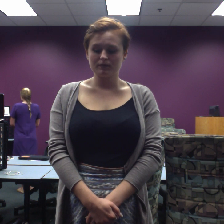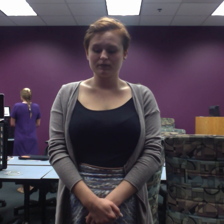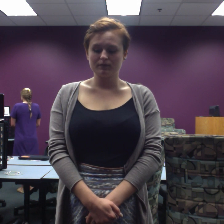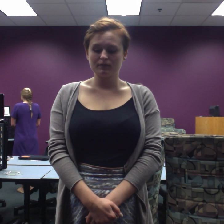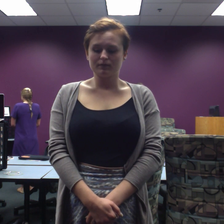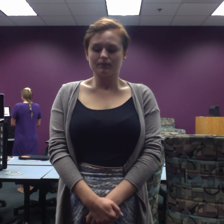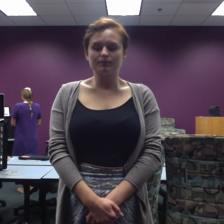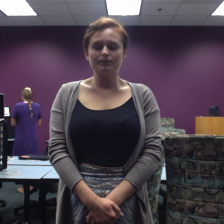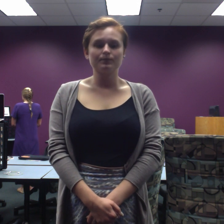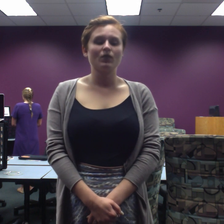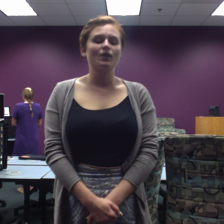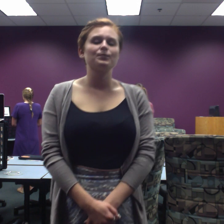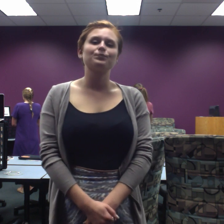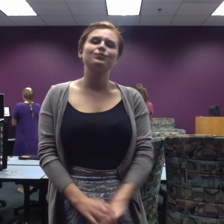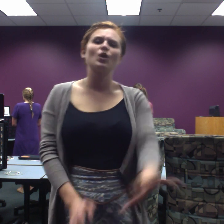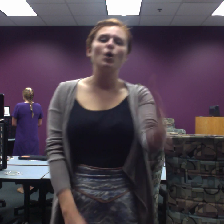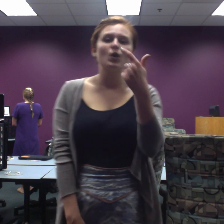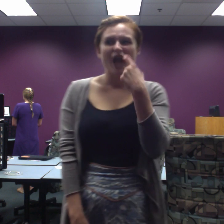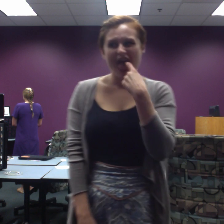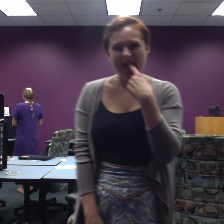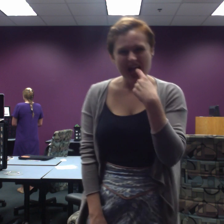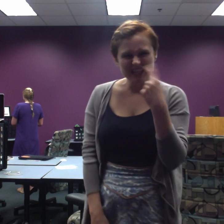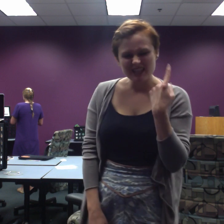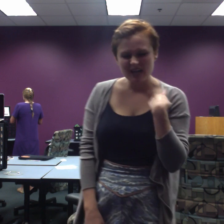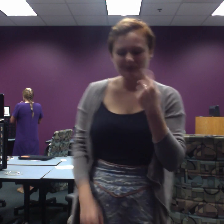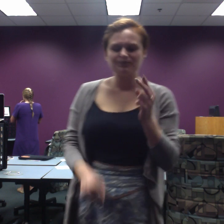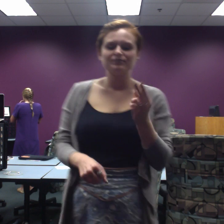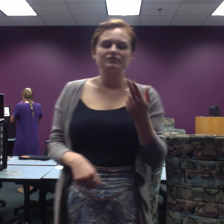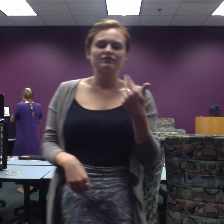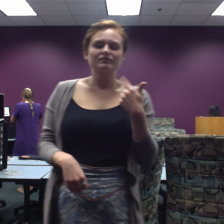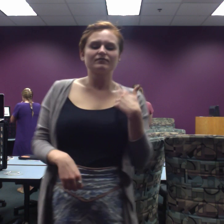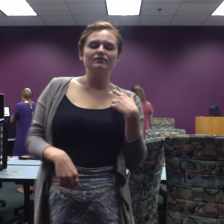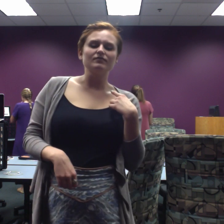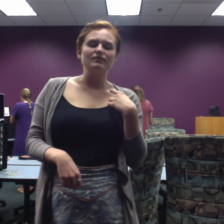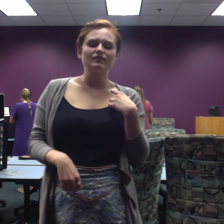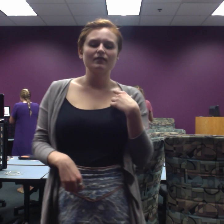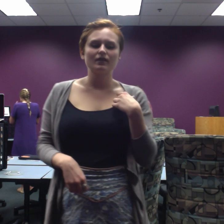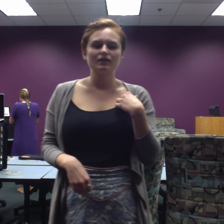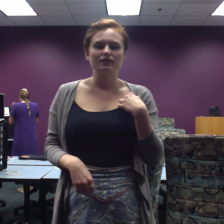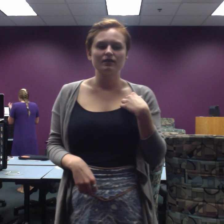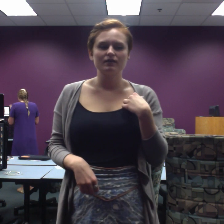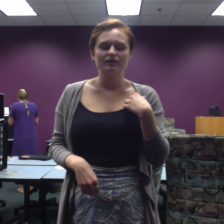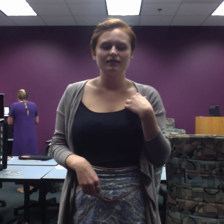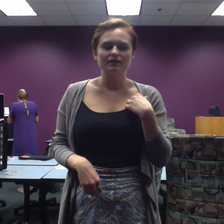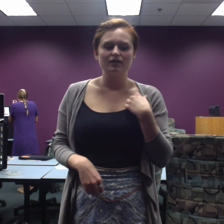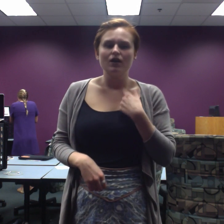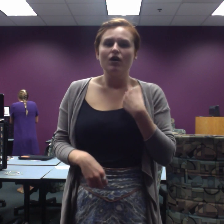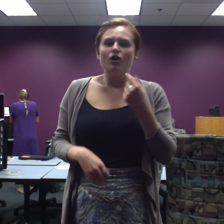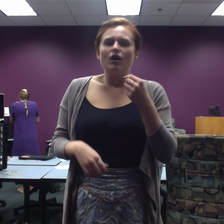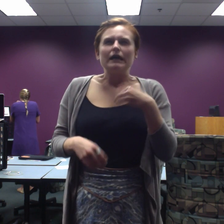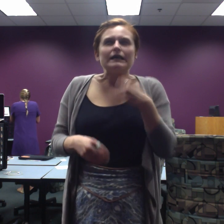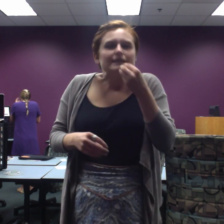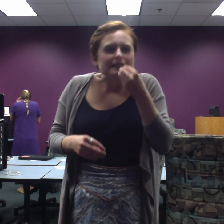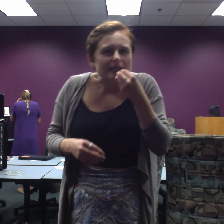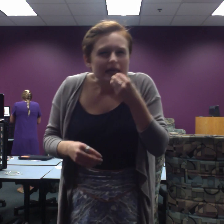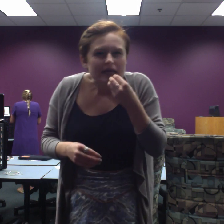Your tongue using a hand lens, and then you're going to be writing down what you observe. So you